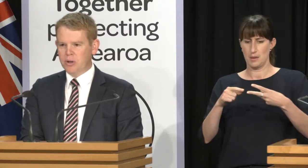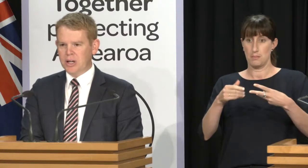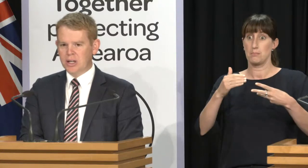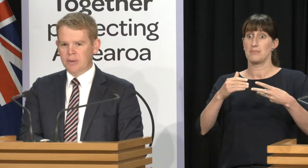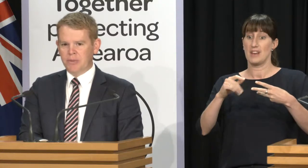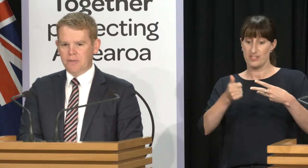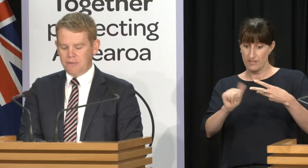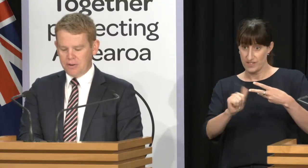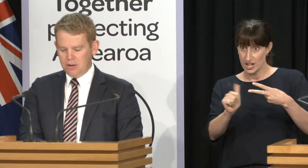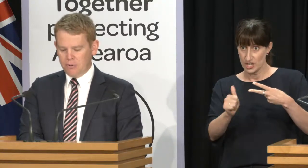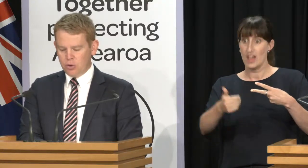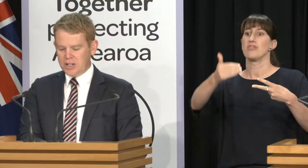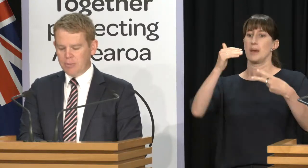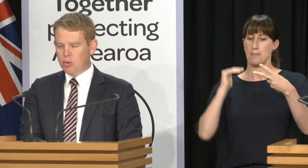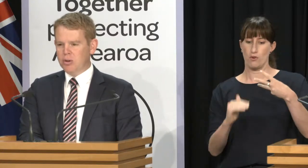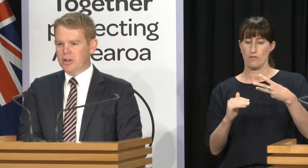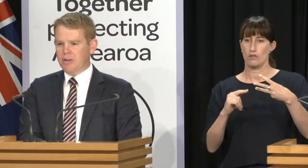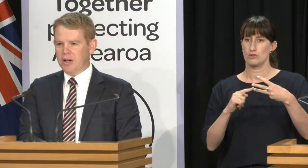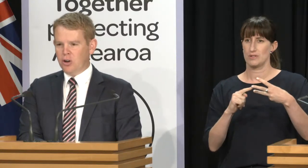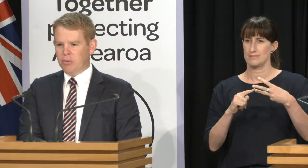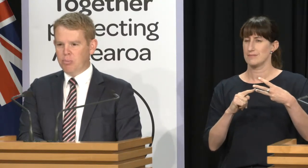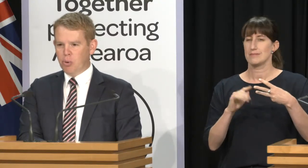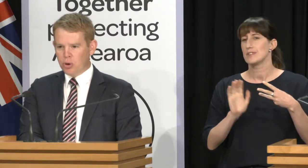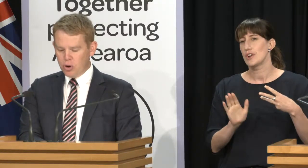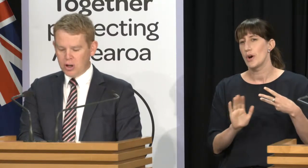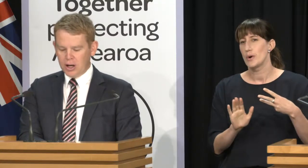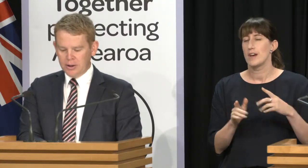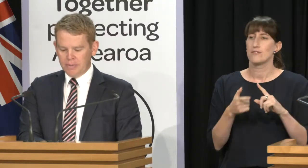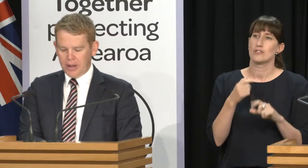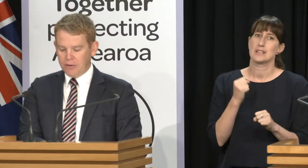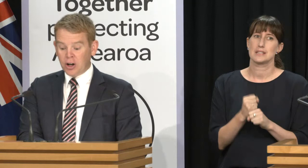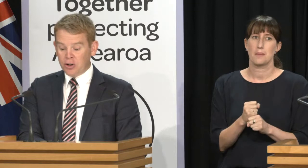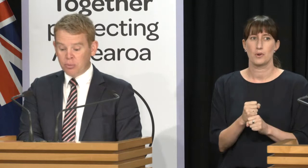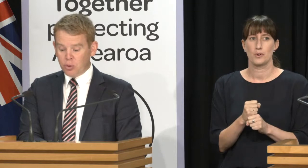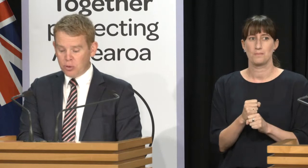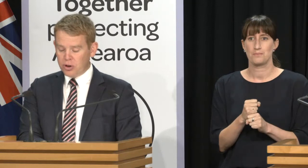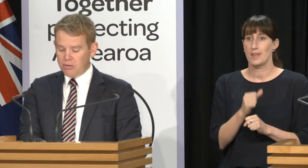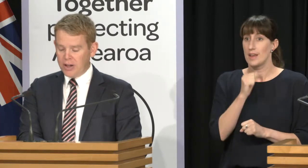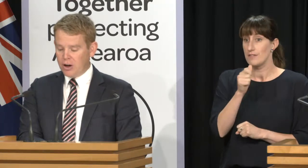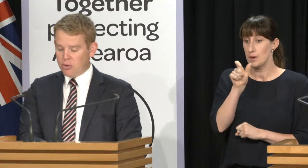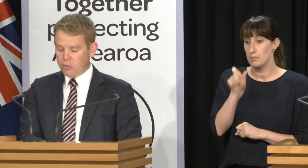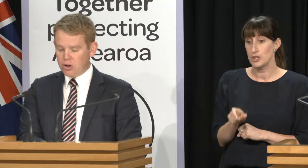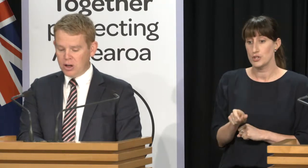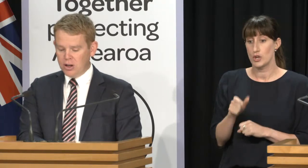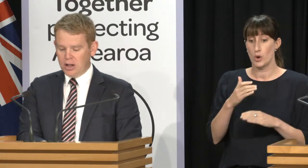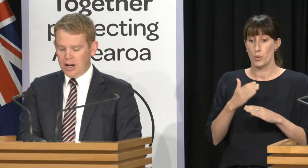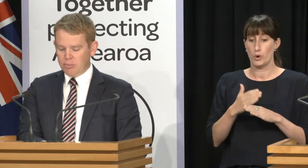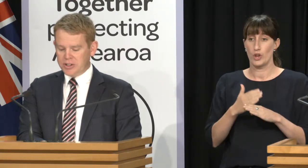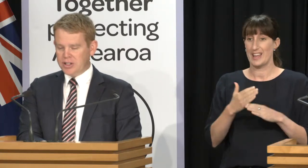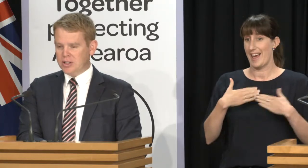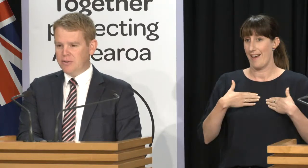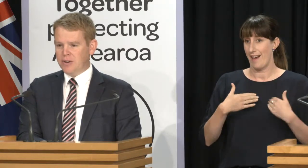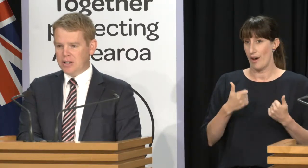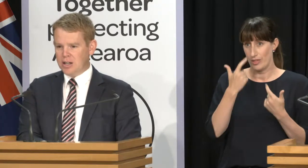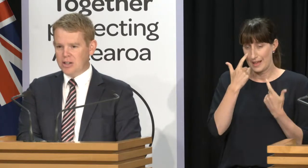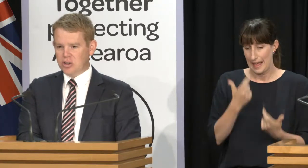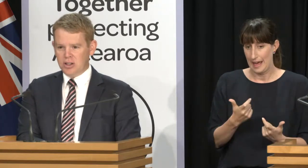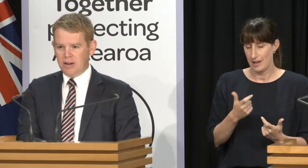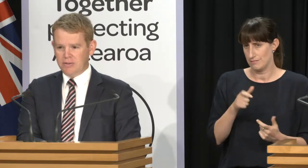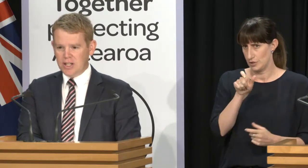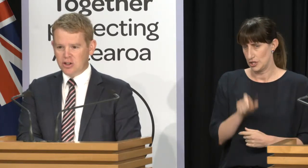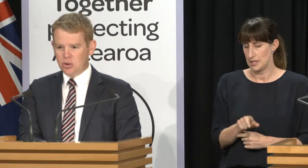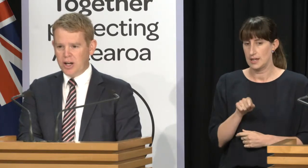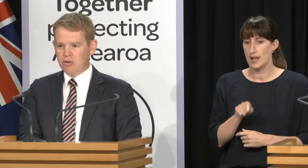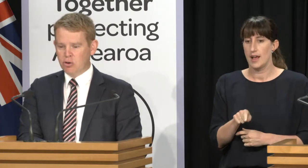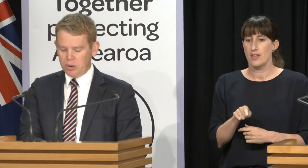Group 2B. If, for example, a frontline non-border worker, health worker, presented for vaccination